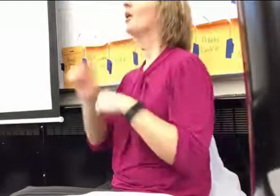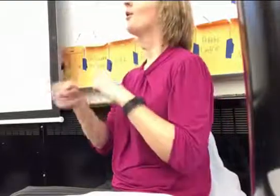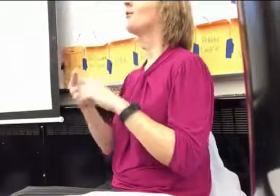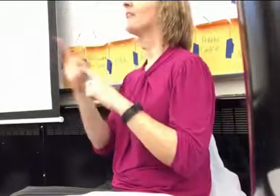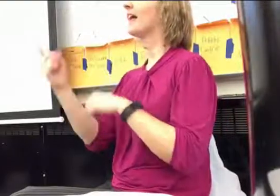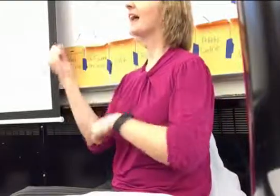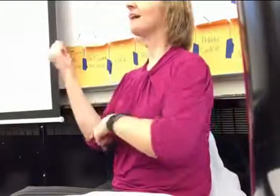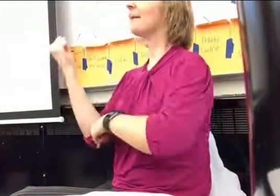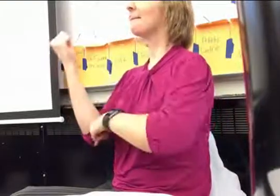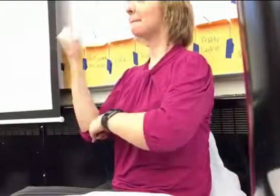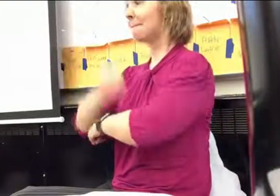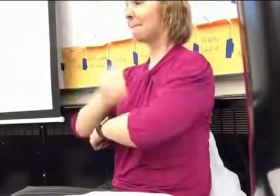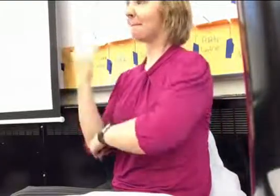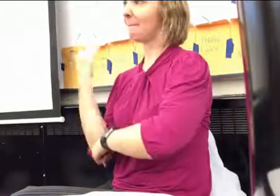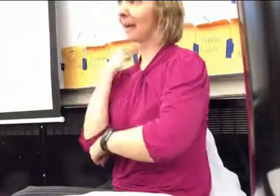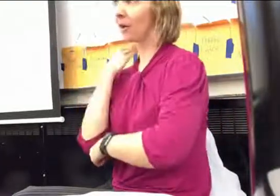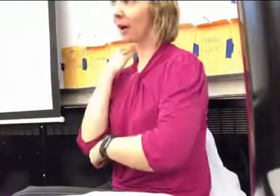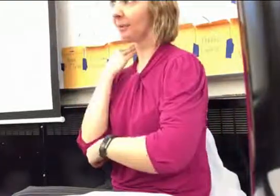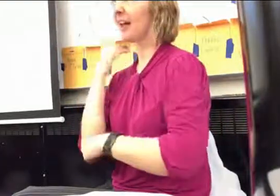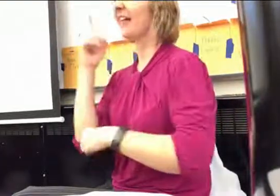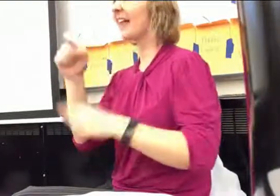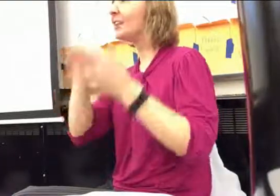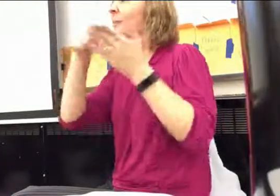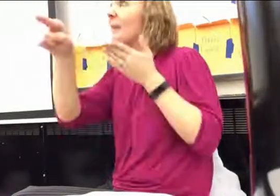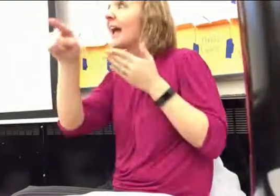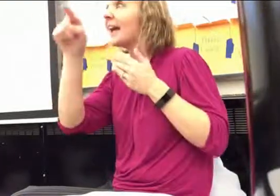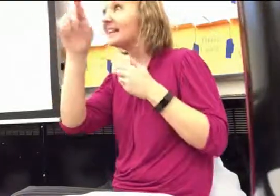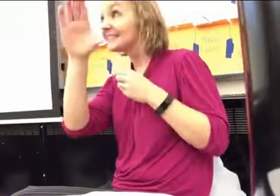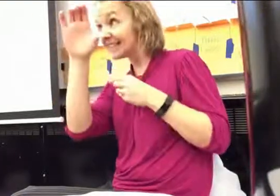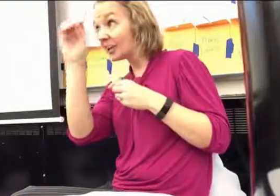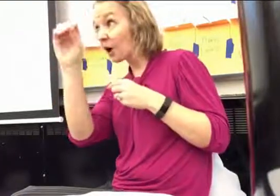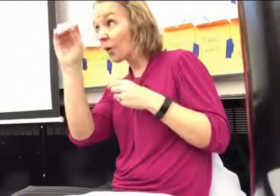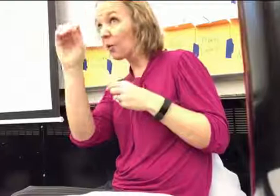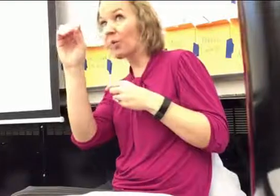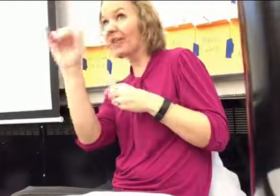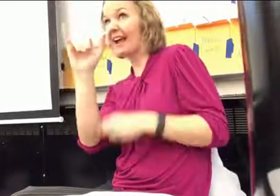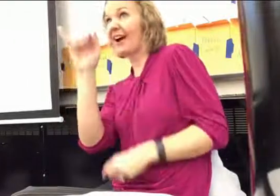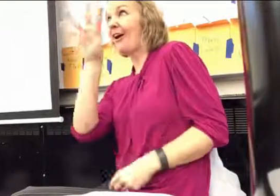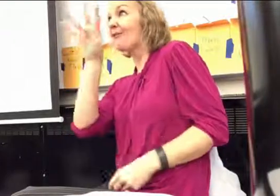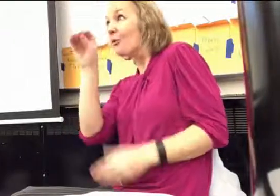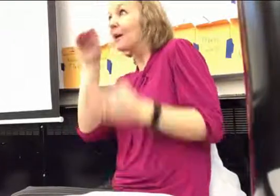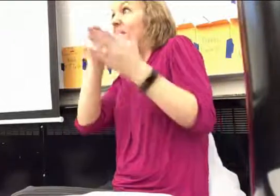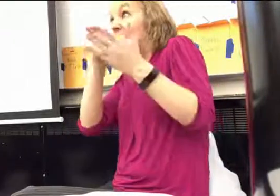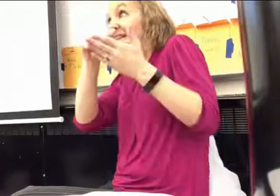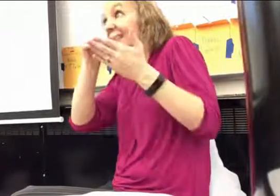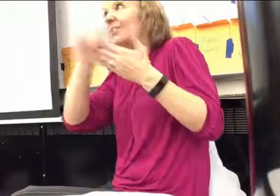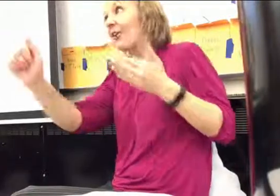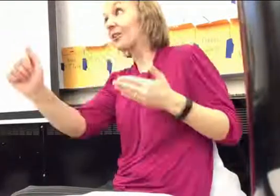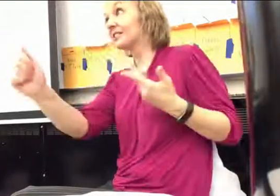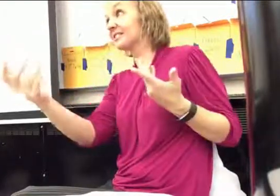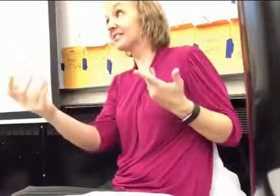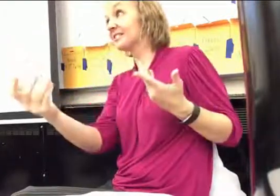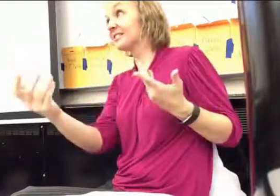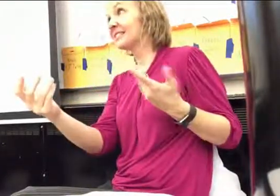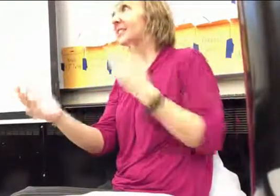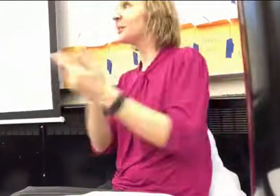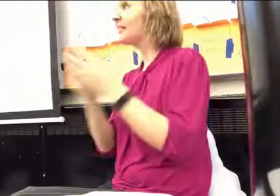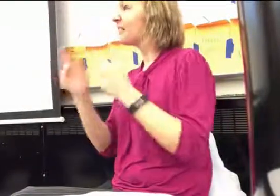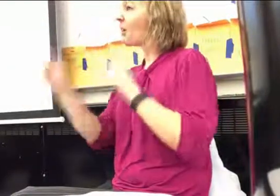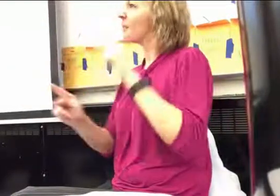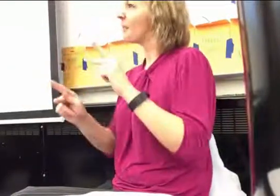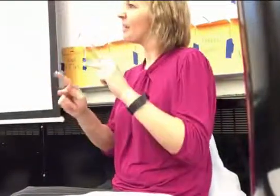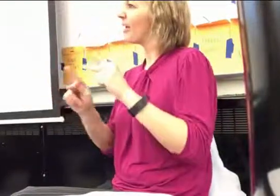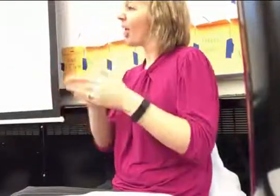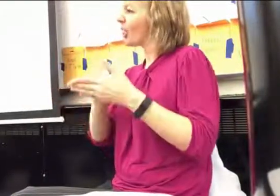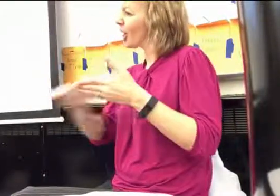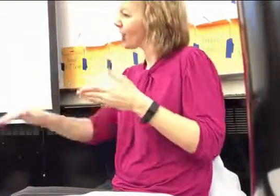went bankrupt, they had to pay out their CEO in that bankruptcy something like $40 million. So even though people lost their